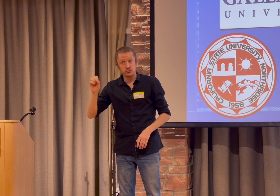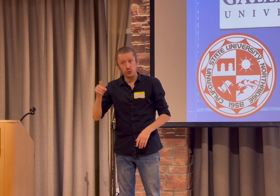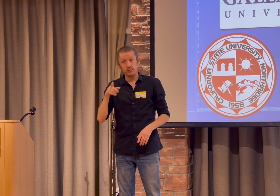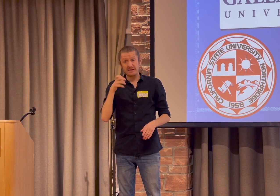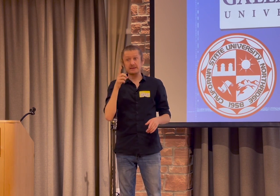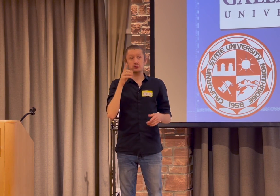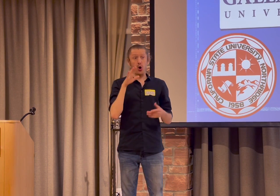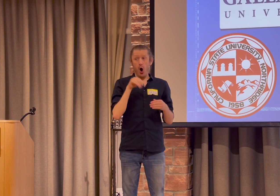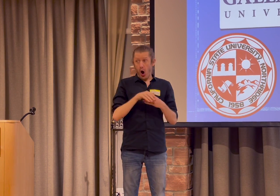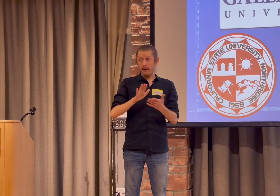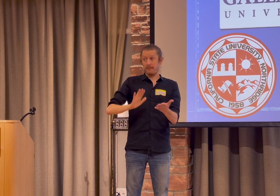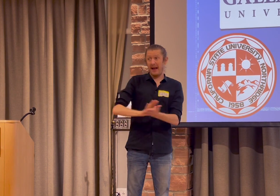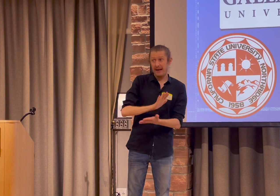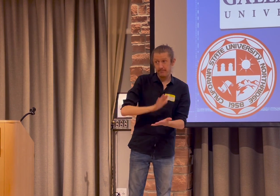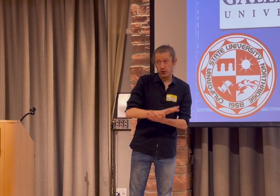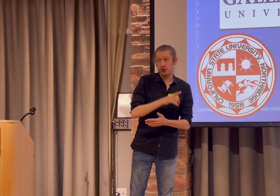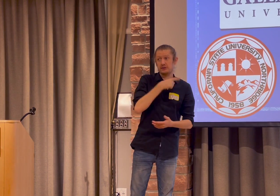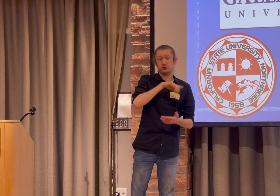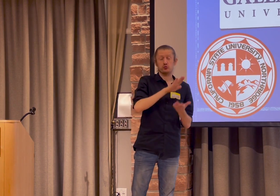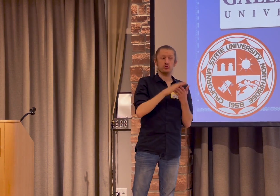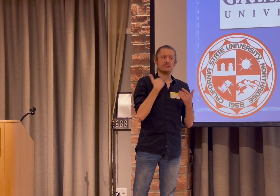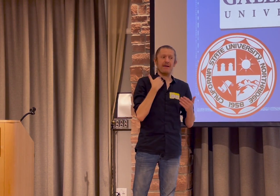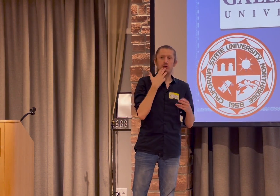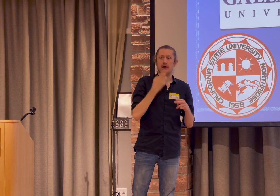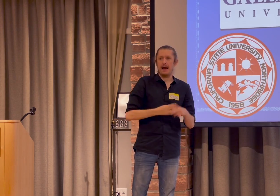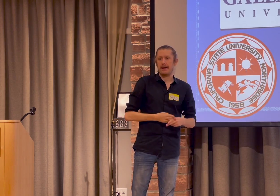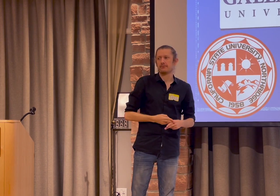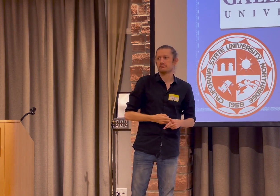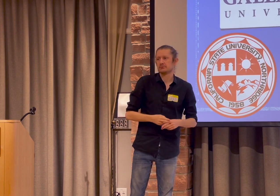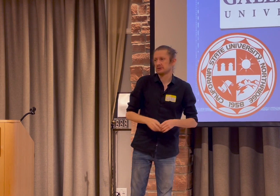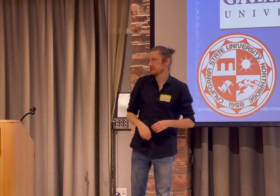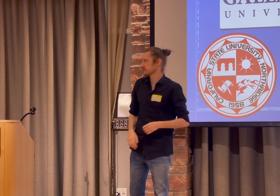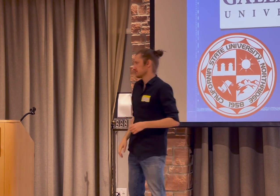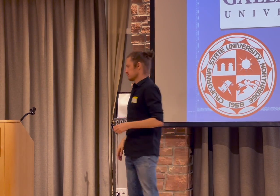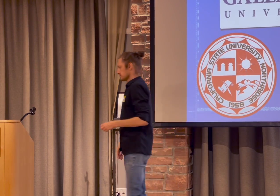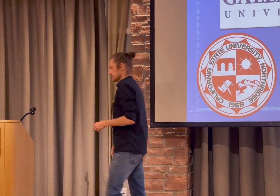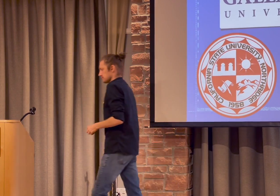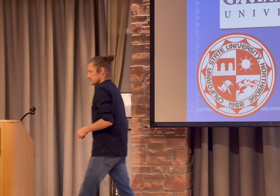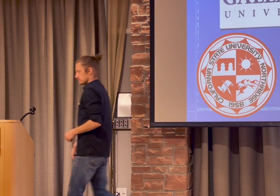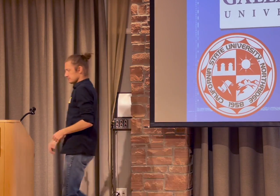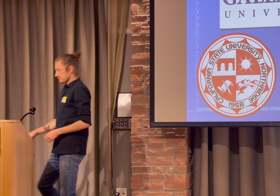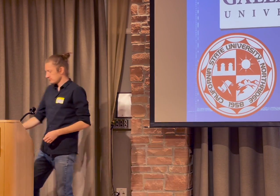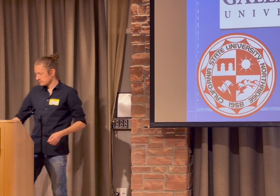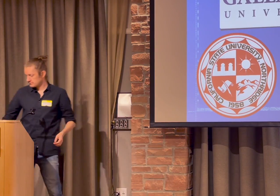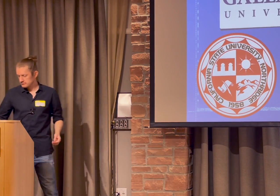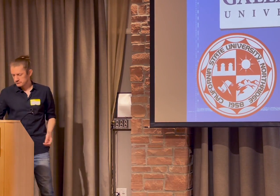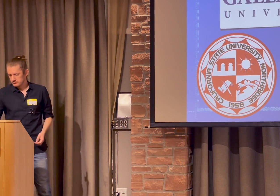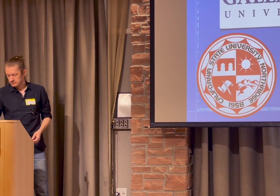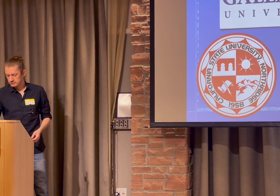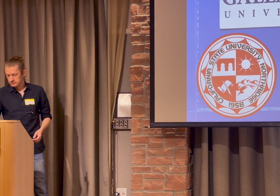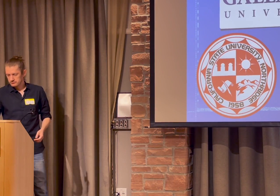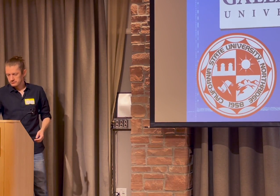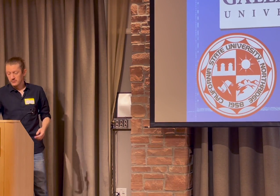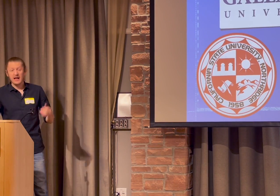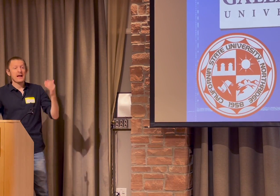CSU is 149. So on paper, these schools have very good reputations.